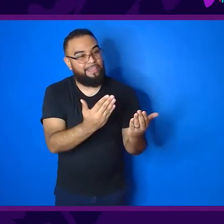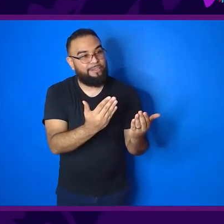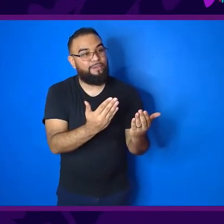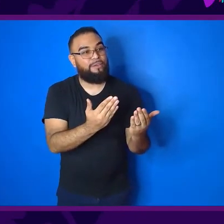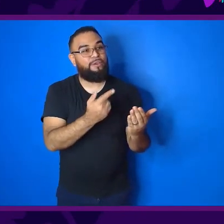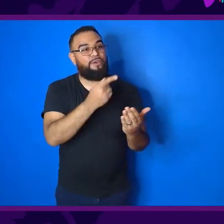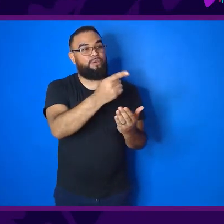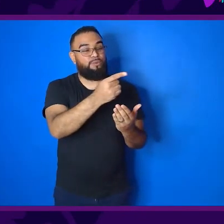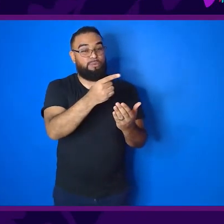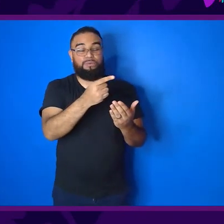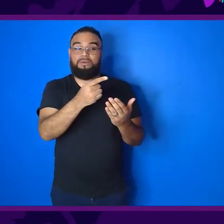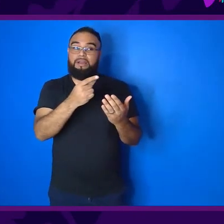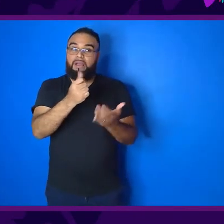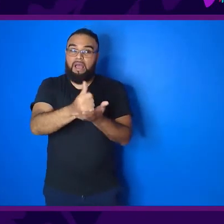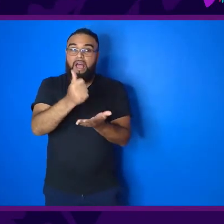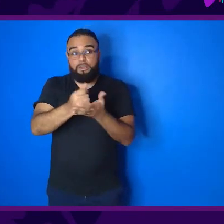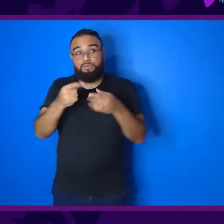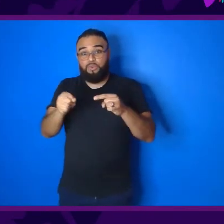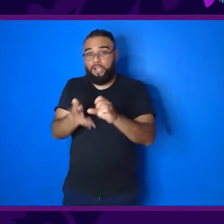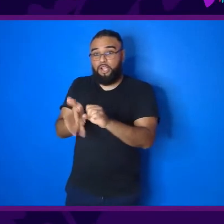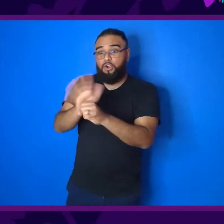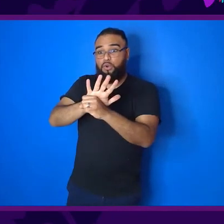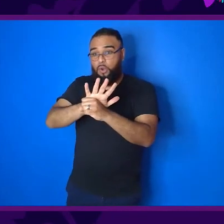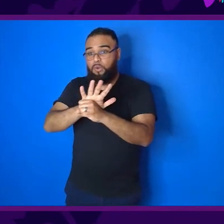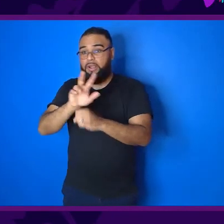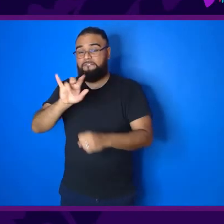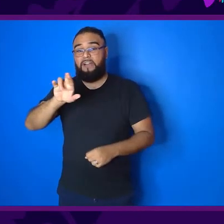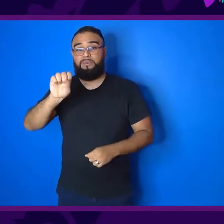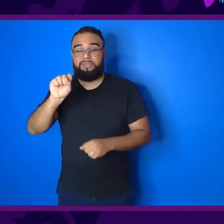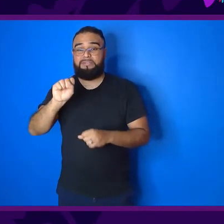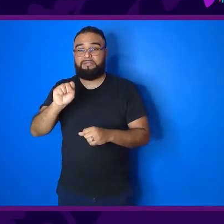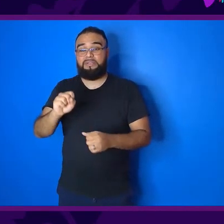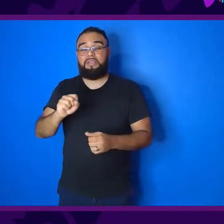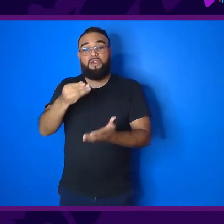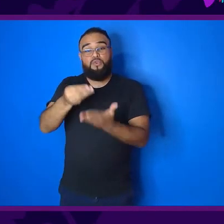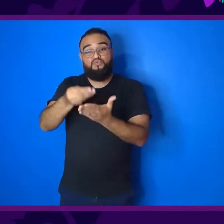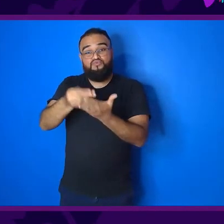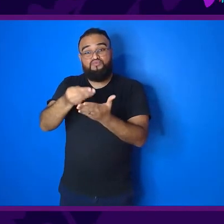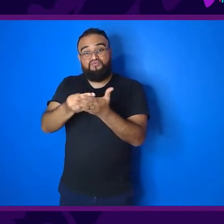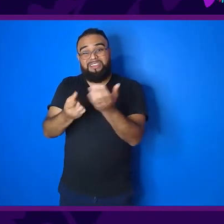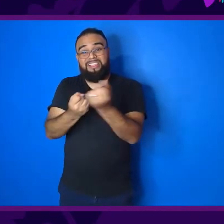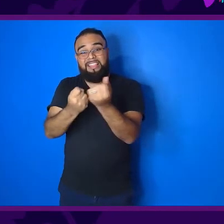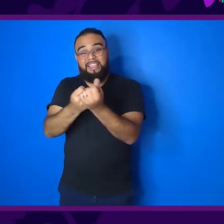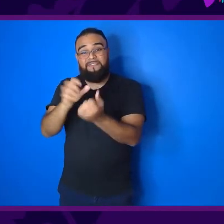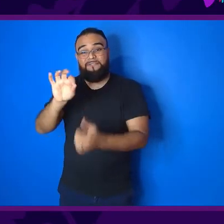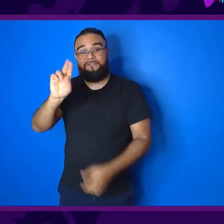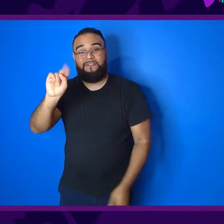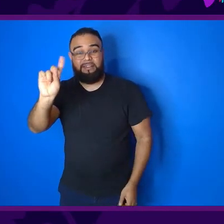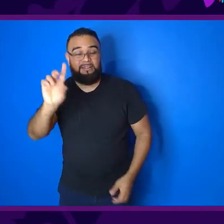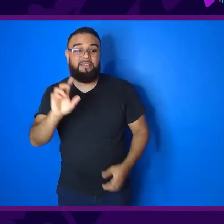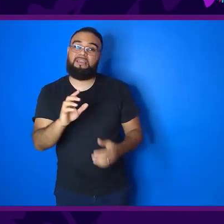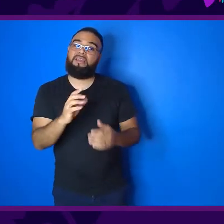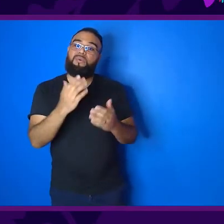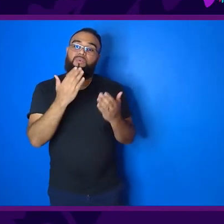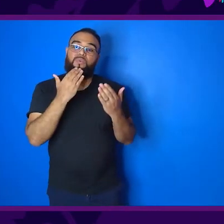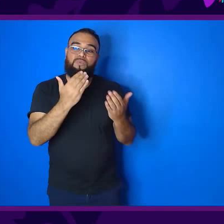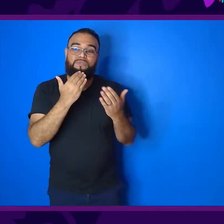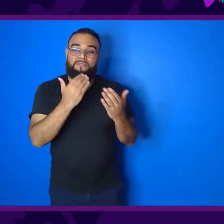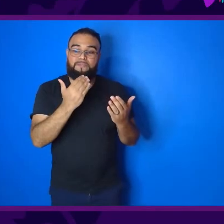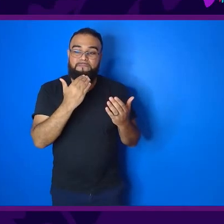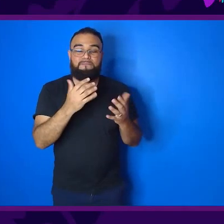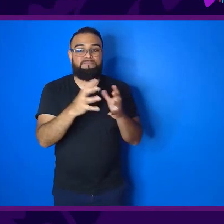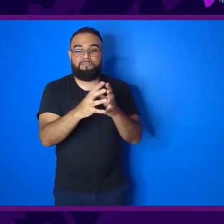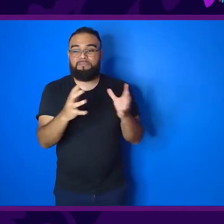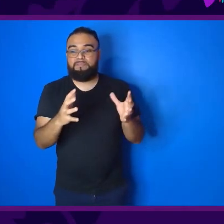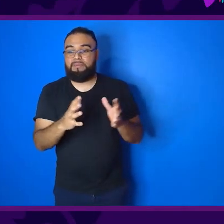Coronavirus Relief Fund with the Dolores Huerta Foundation. I appreciate you consistently looking out for the most marginalized